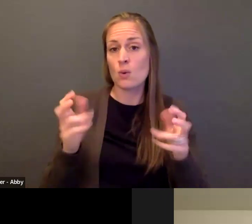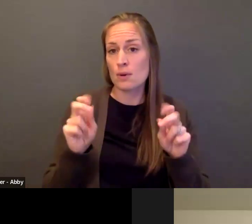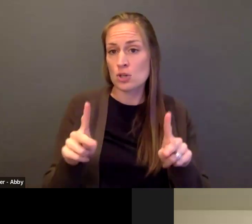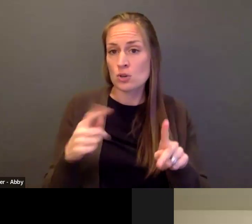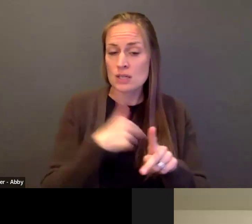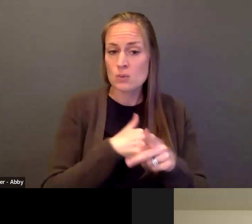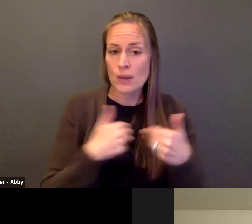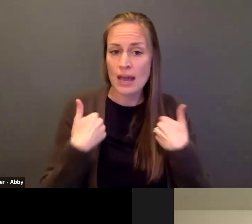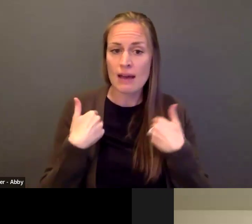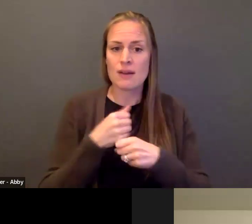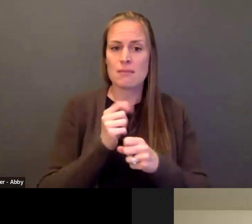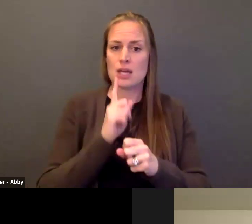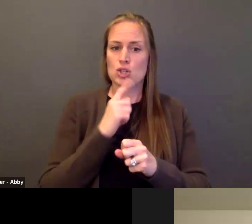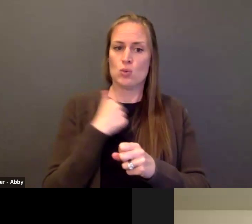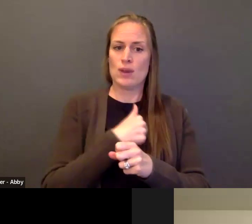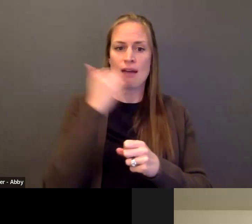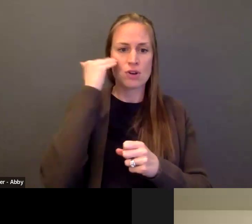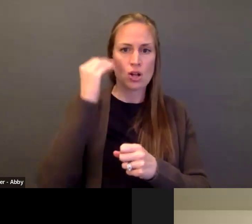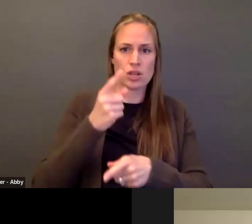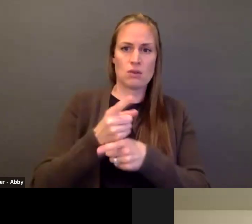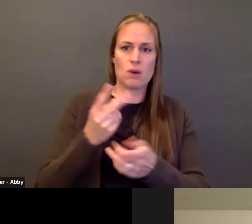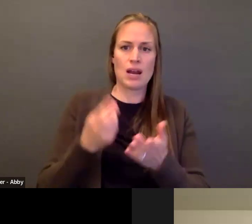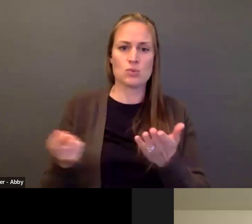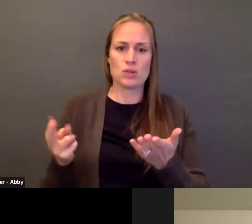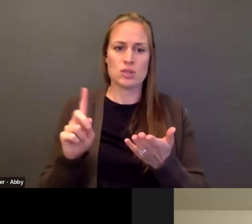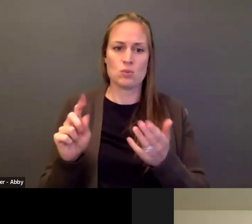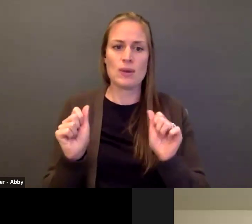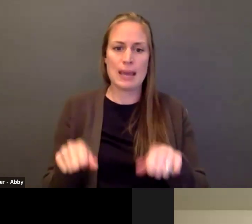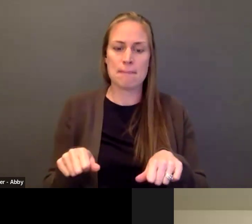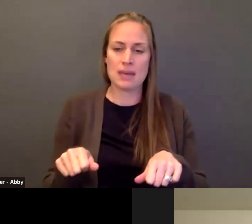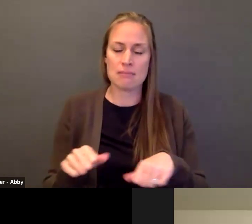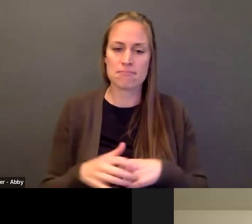right resources where we can be calling the shots and need additional levels of care.